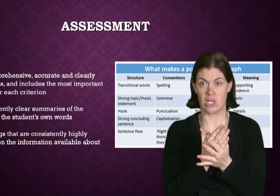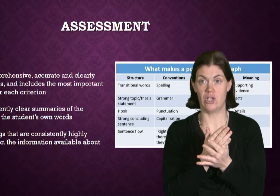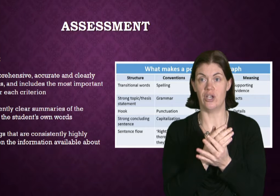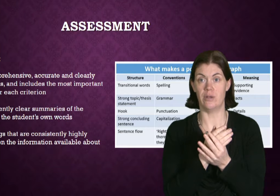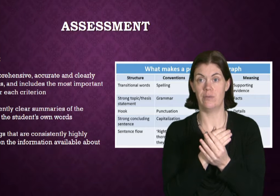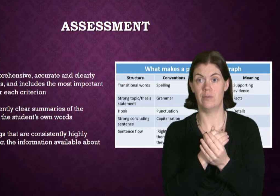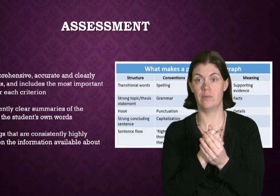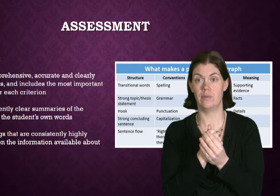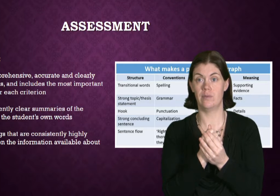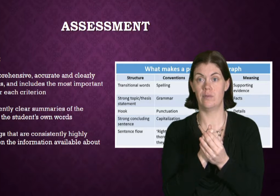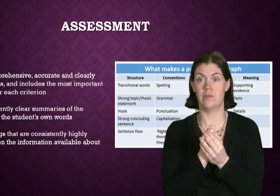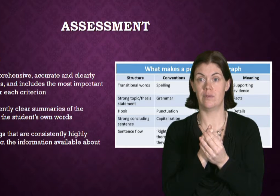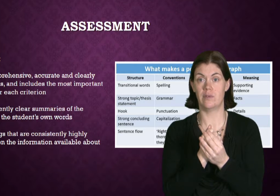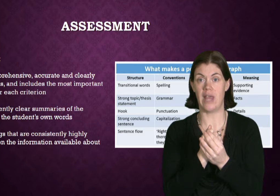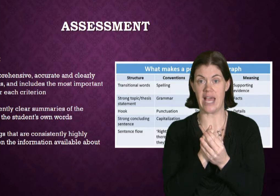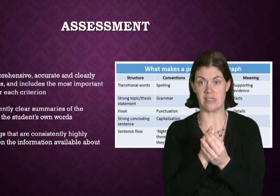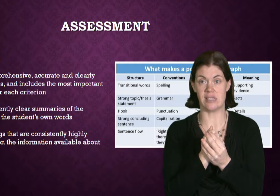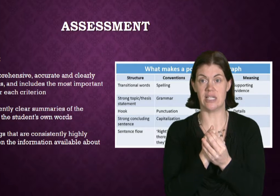Good.